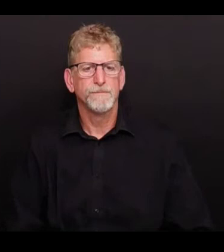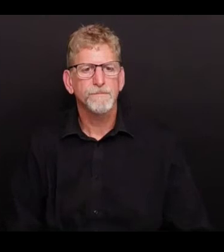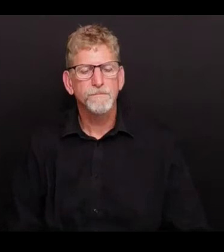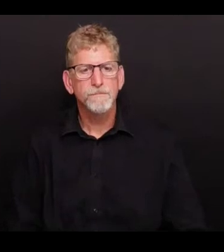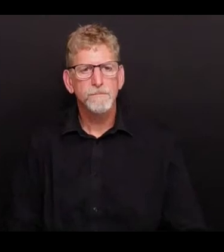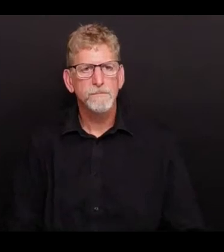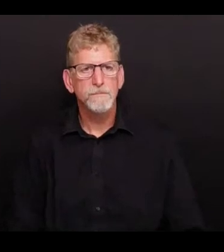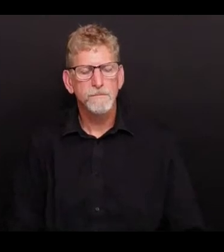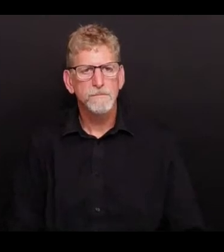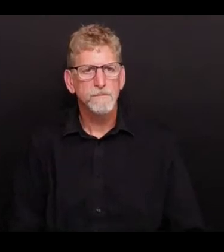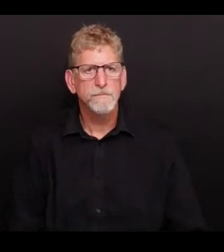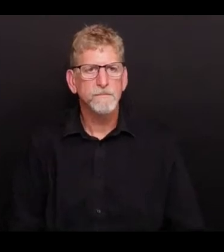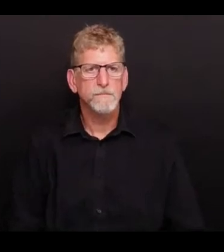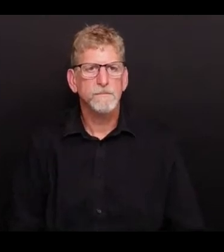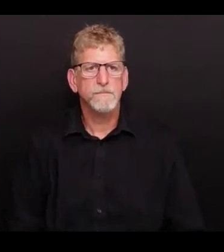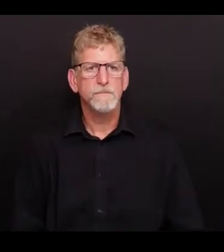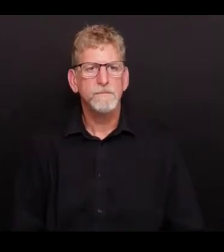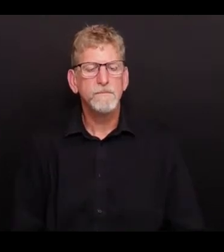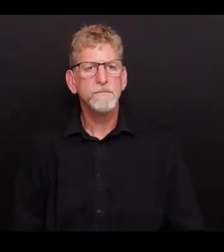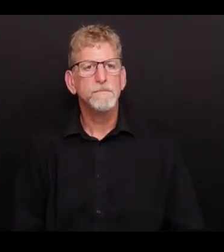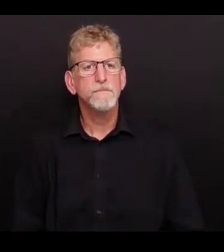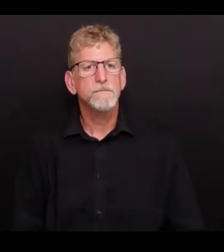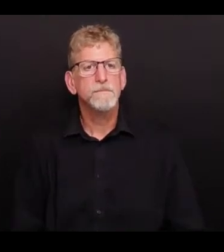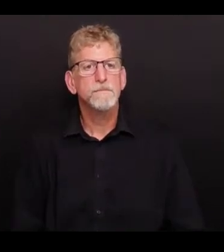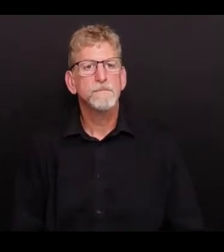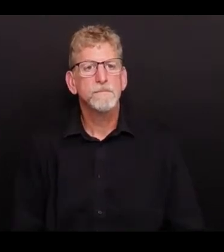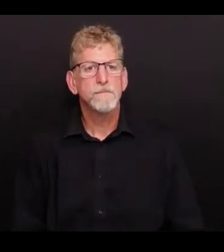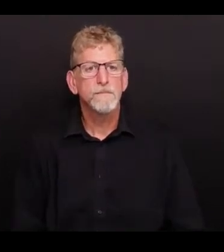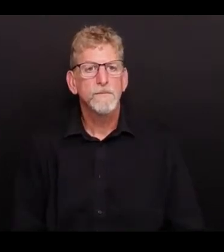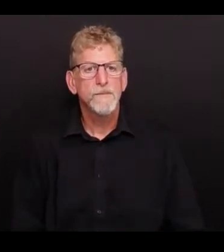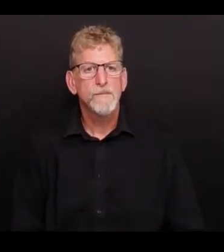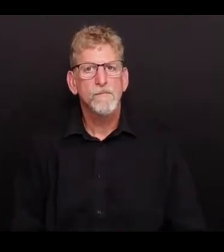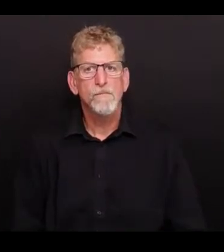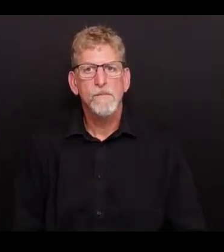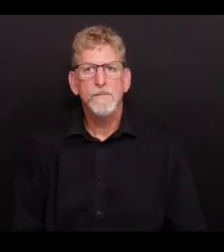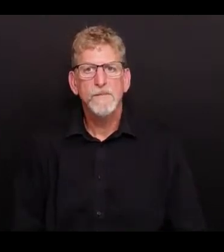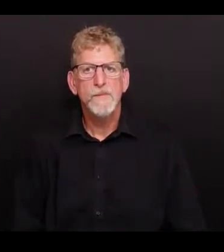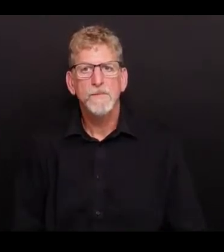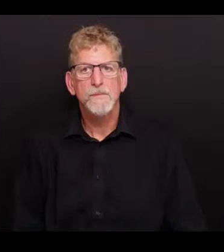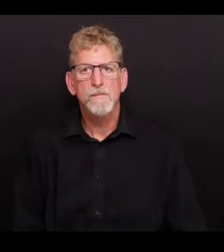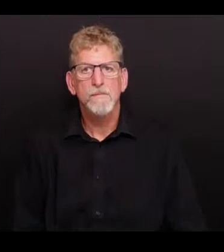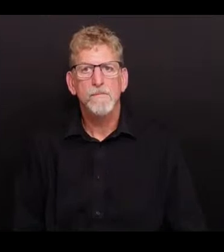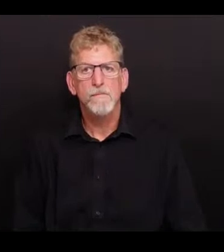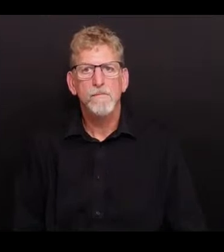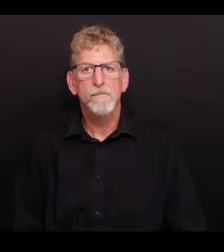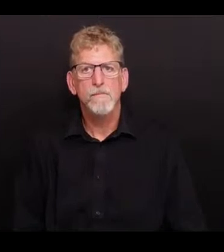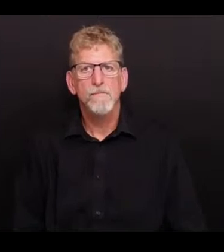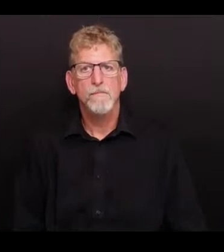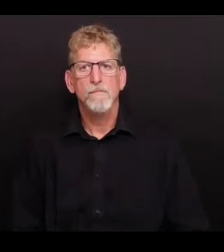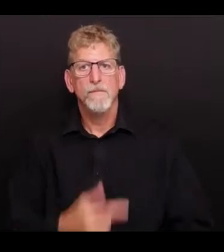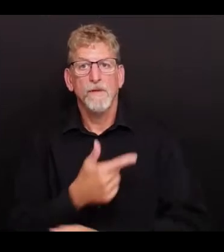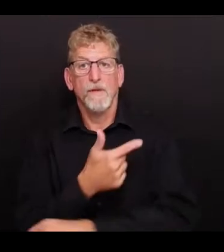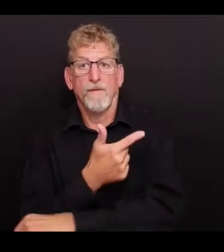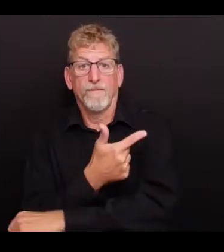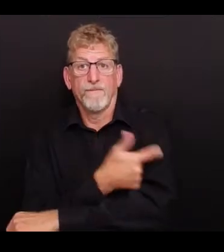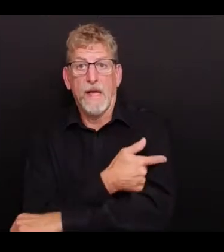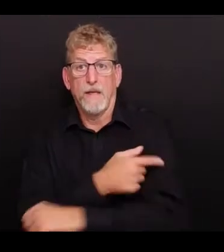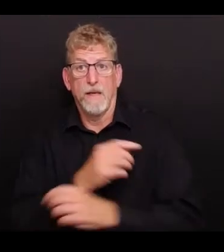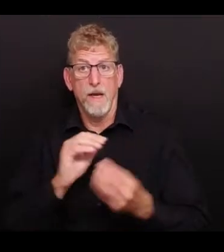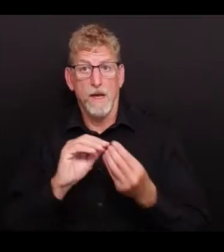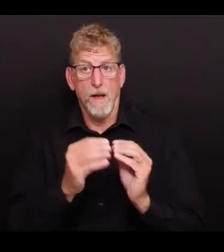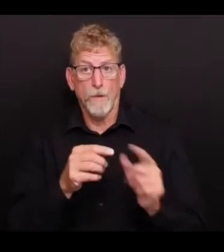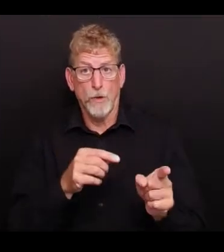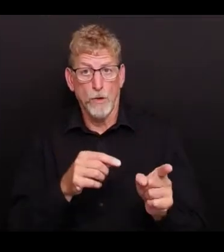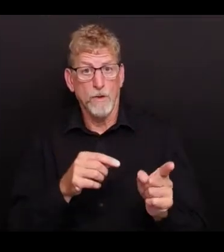be vaccinated than those who were not on a waiver, and in fact had vaccination rates that were higher than the statewide average, with 69%